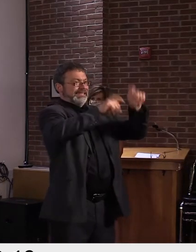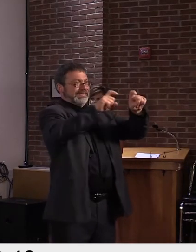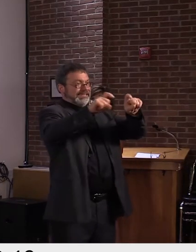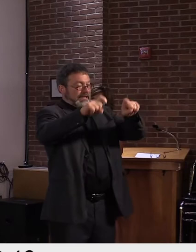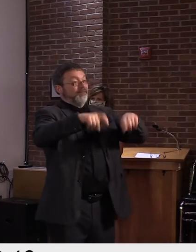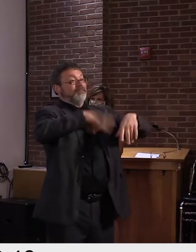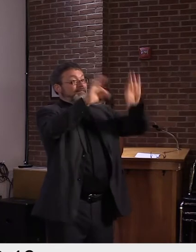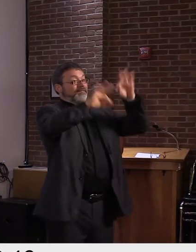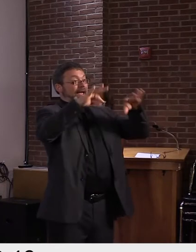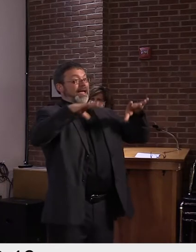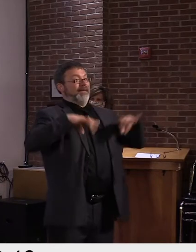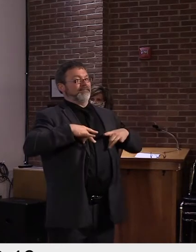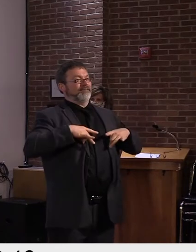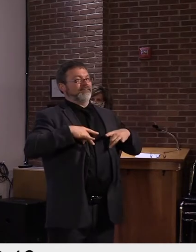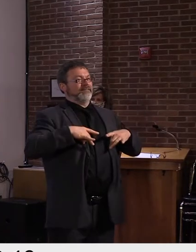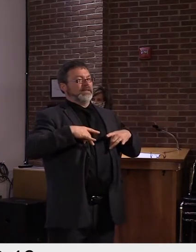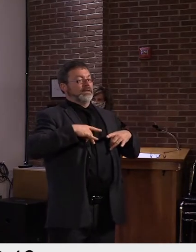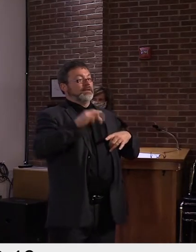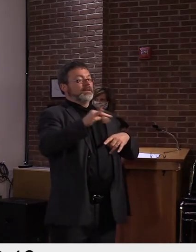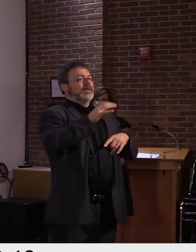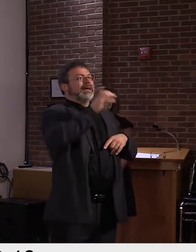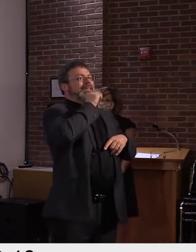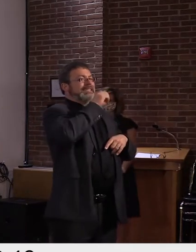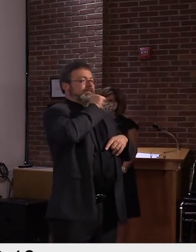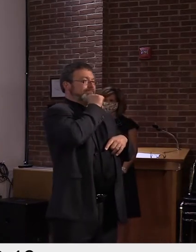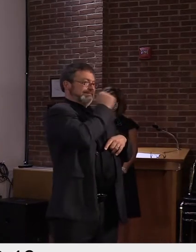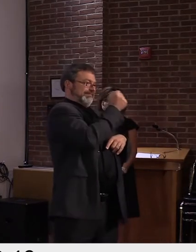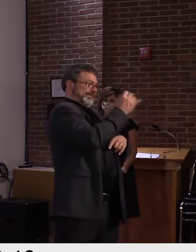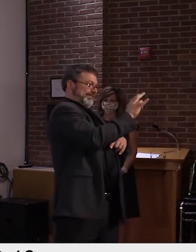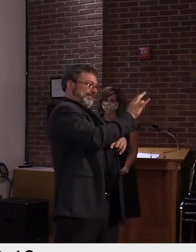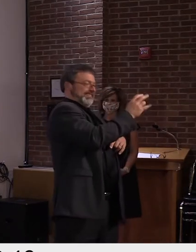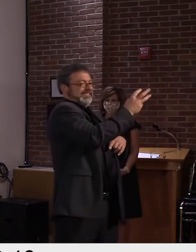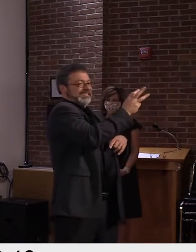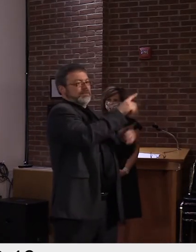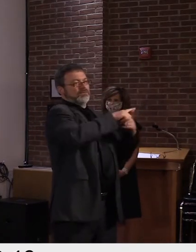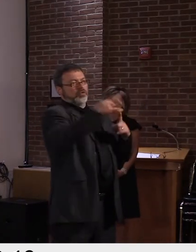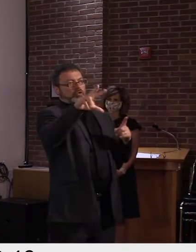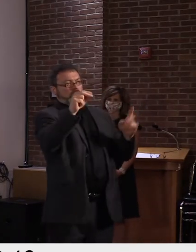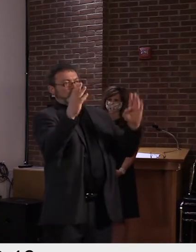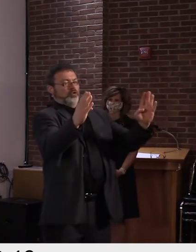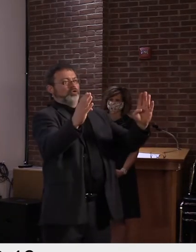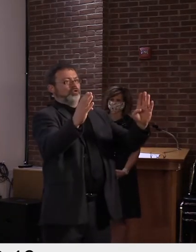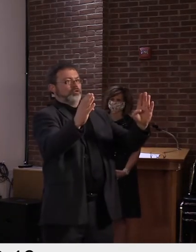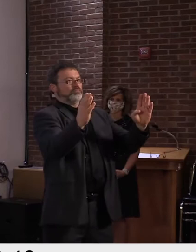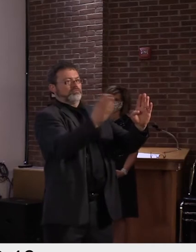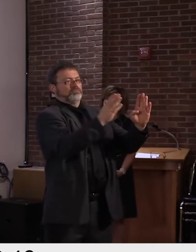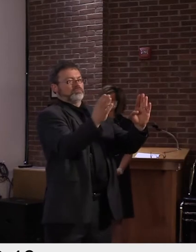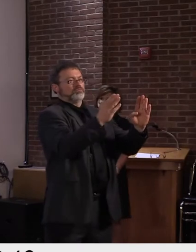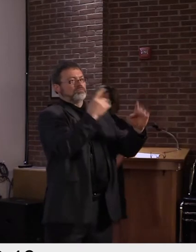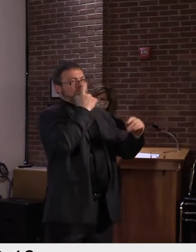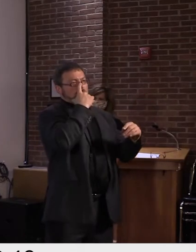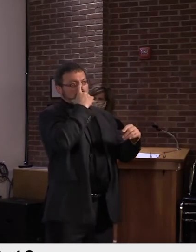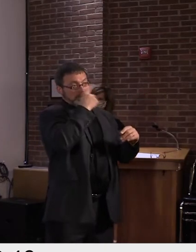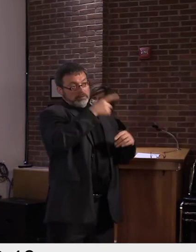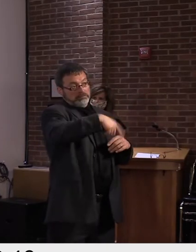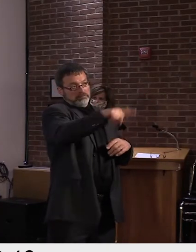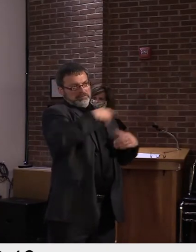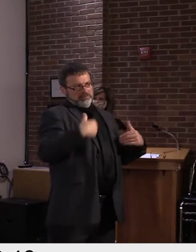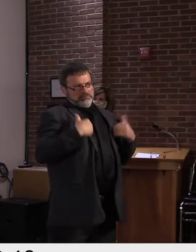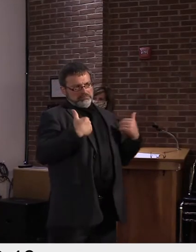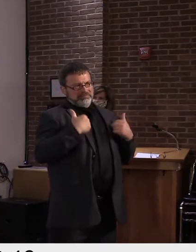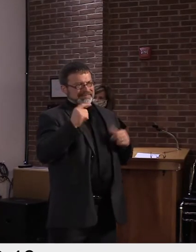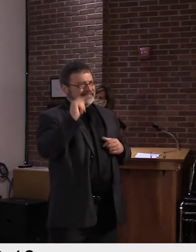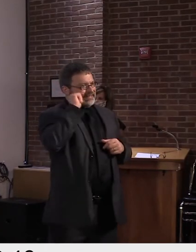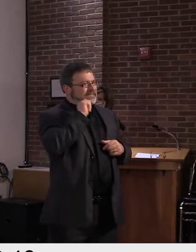represent just a lack of adherence to the kinds of four rules of thumb that we've talked about, now